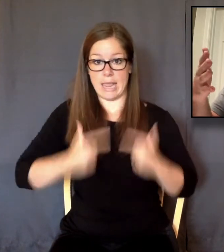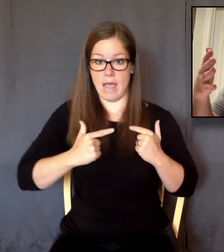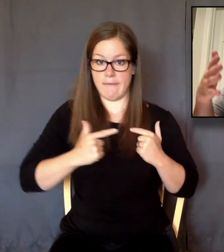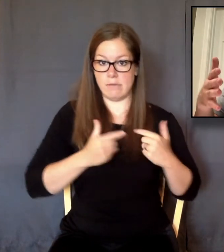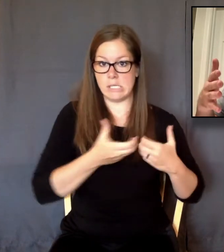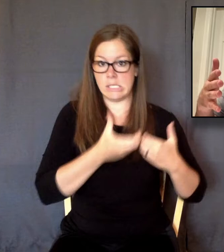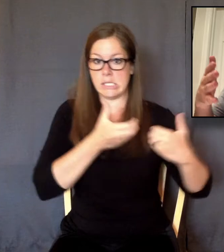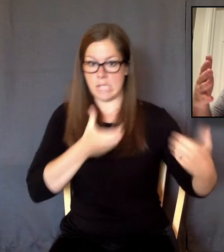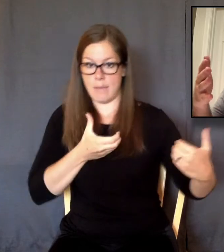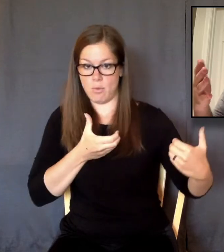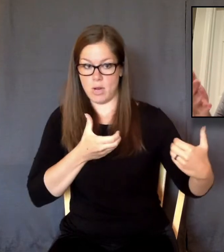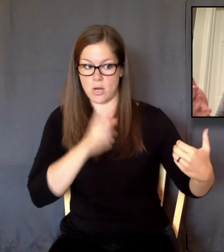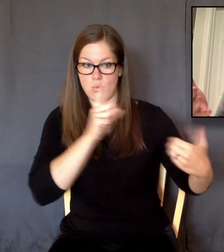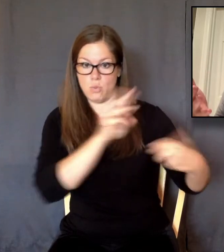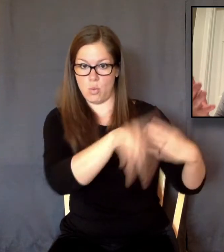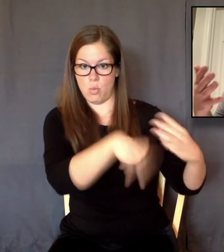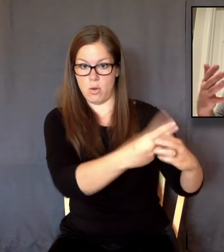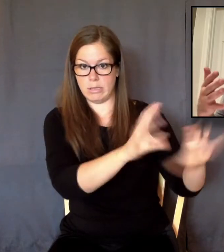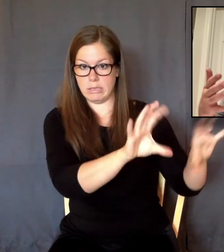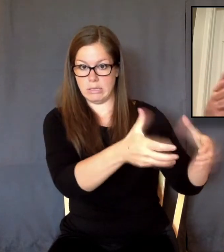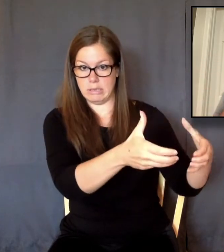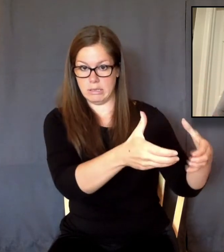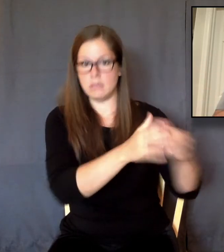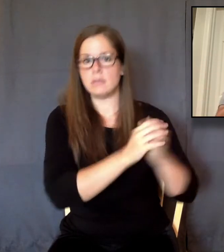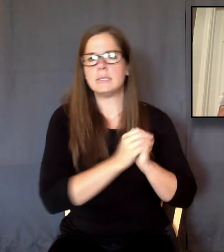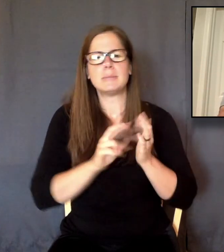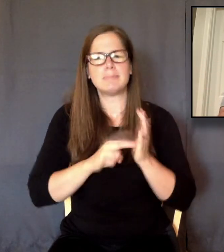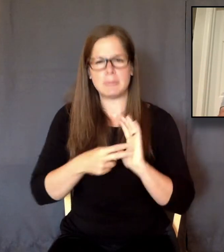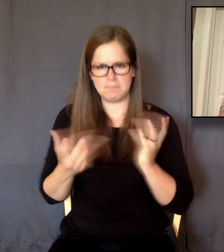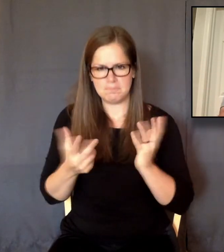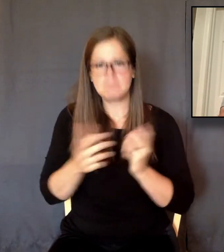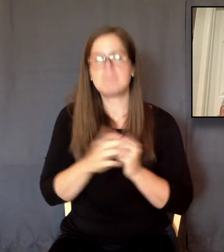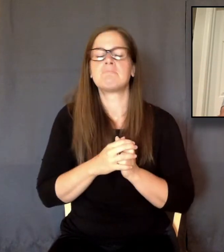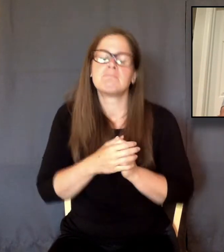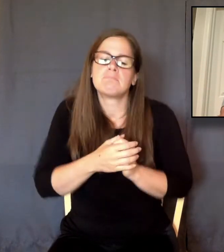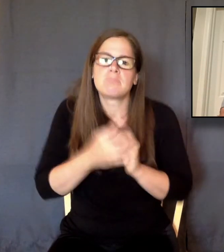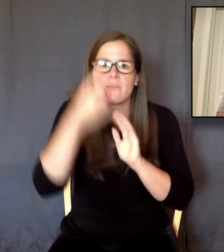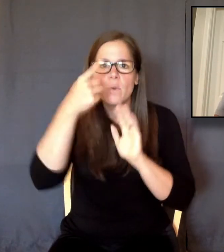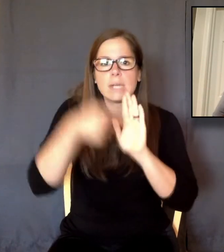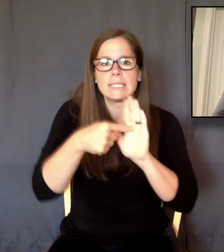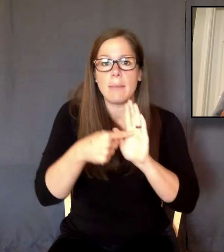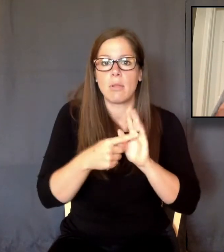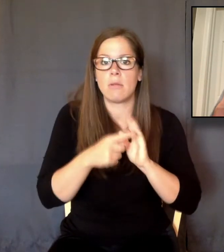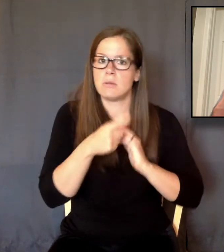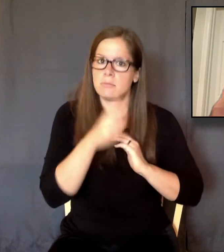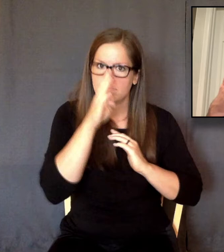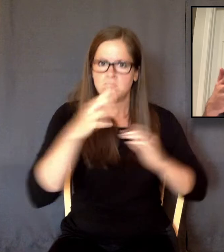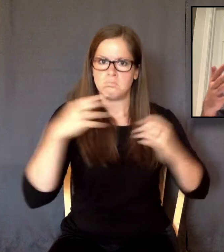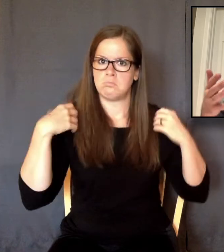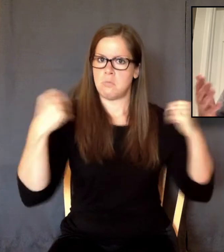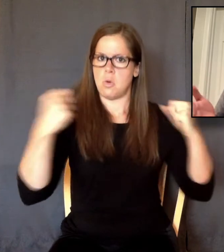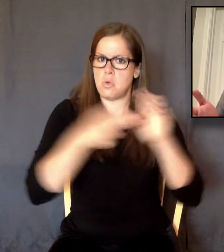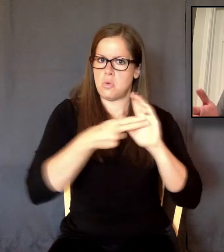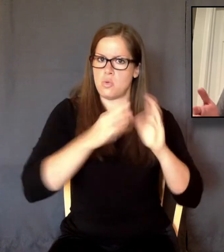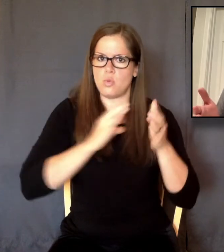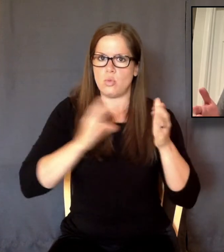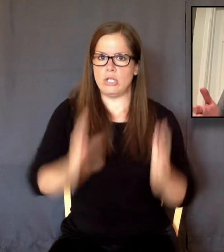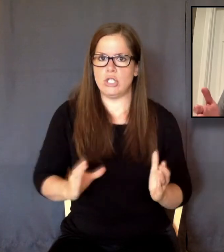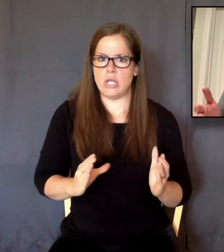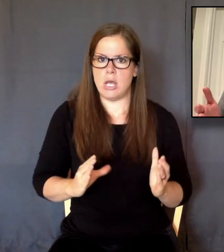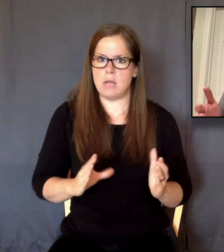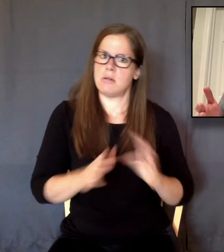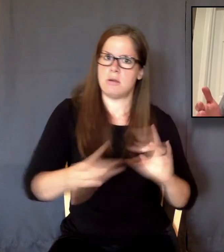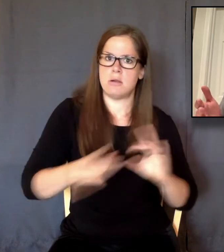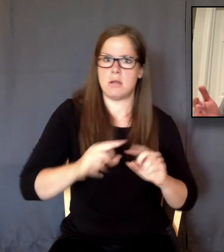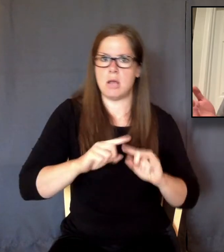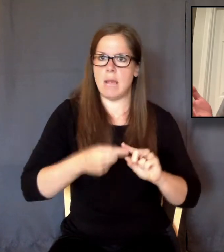table praying for the food, or when I'm with my kids or with my wife, or when I'm helping my kid with Awana verses you see up here, or maybe I'm talking to other Christians